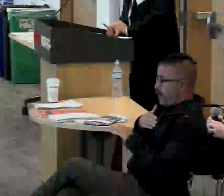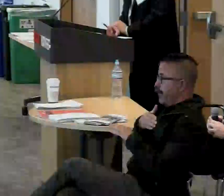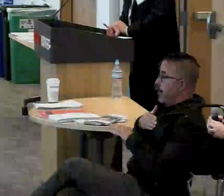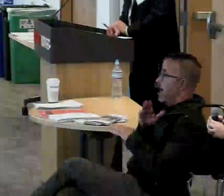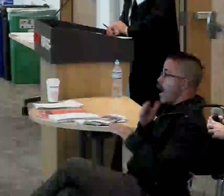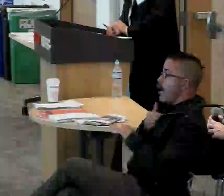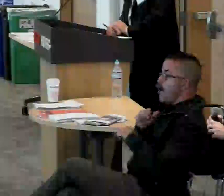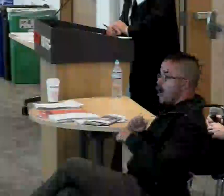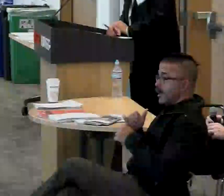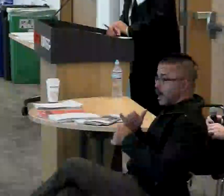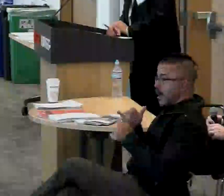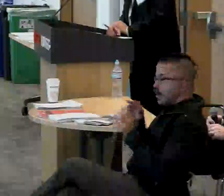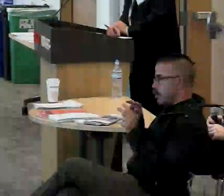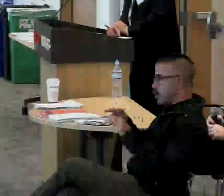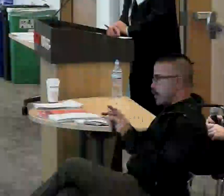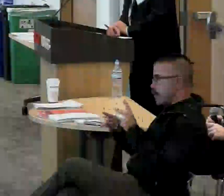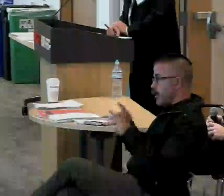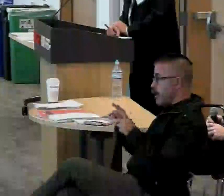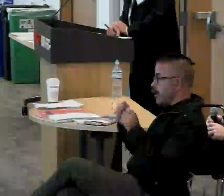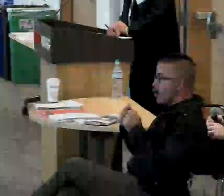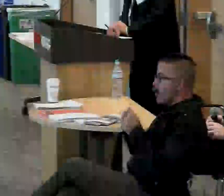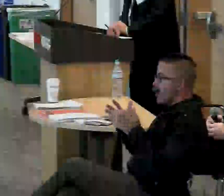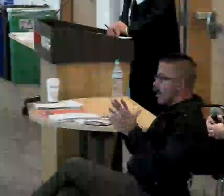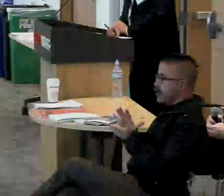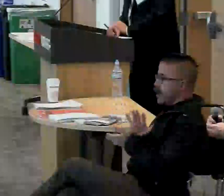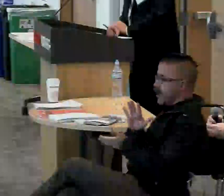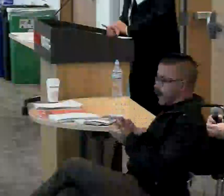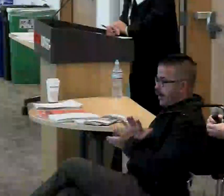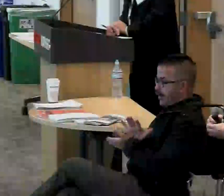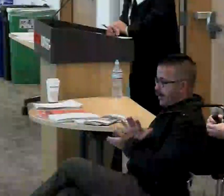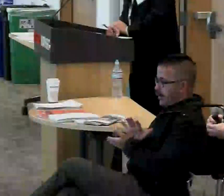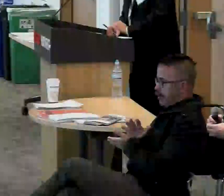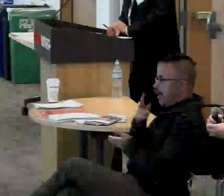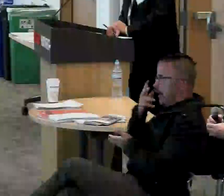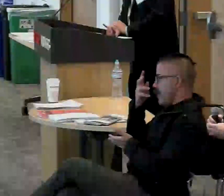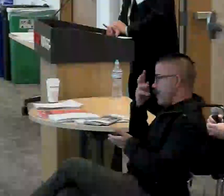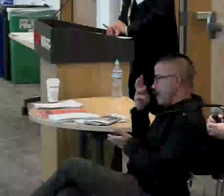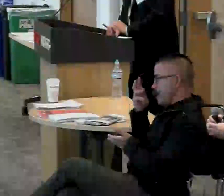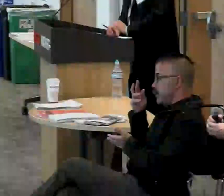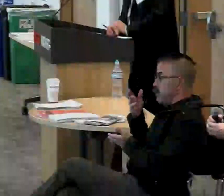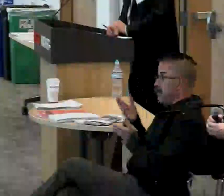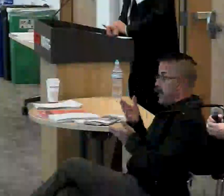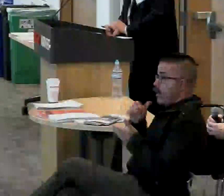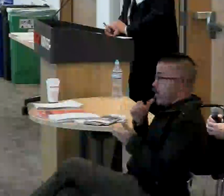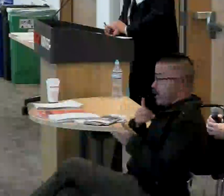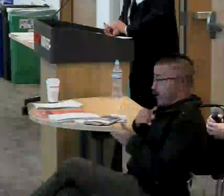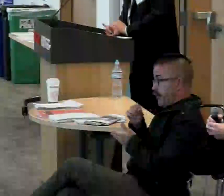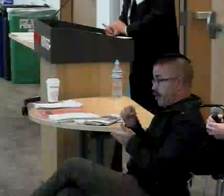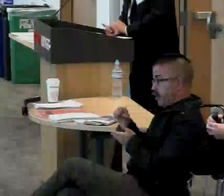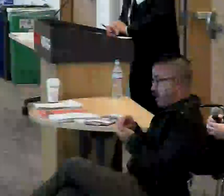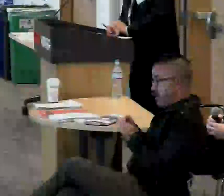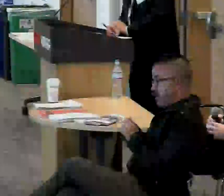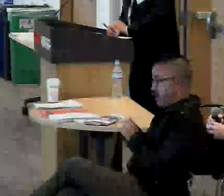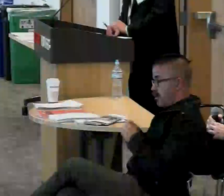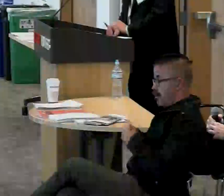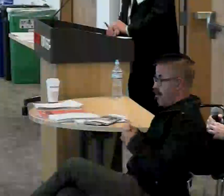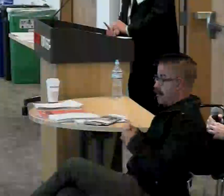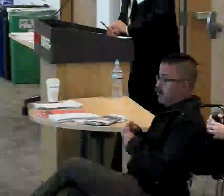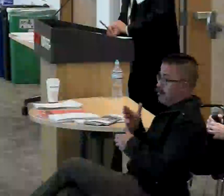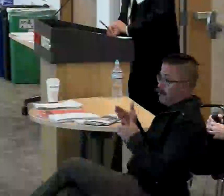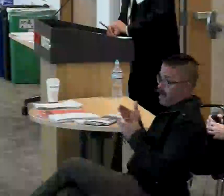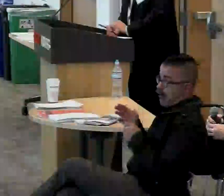at people who are undocumented immigrants or don't have social security numbers, but may be U.S. citizens or in